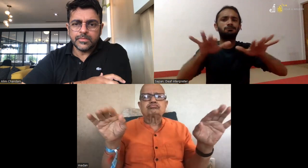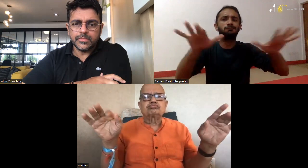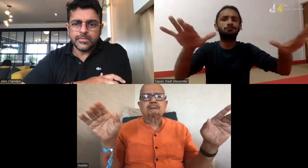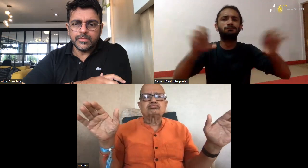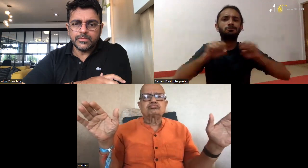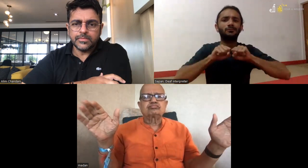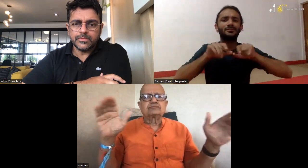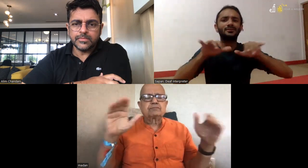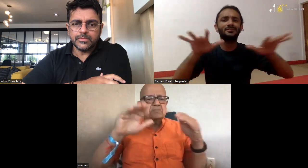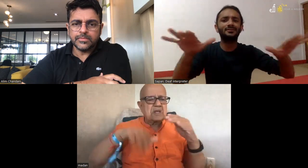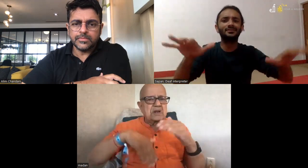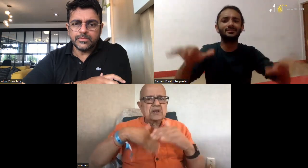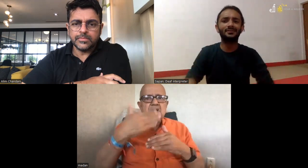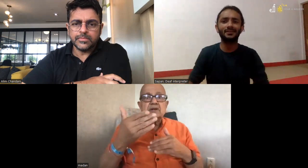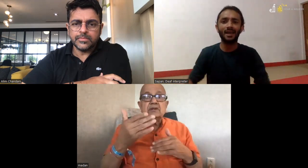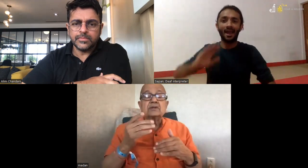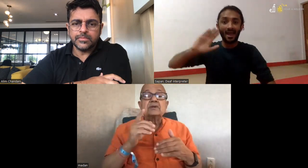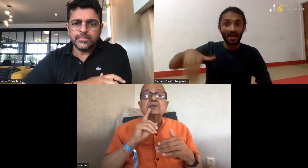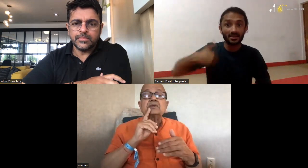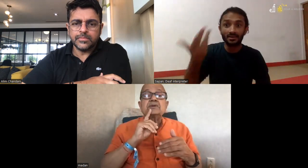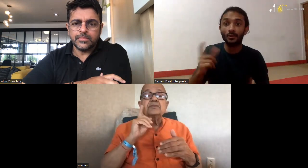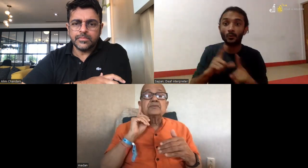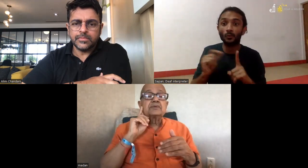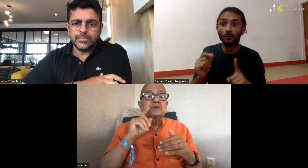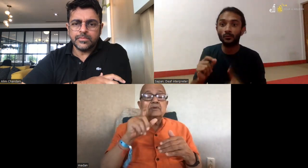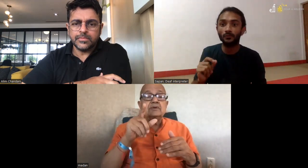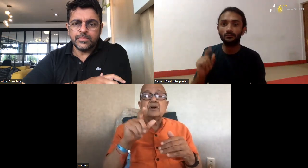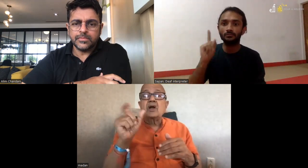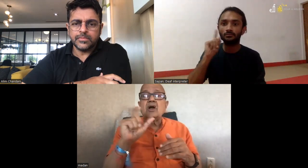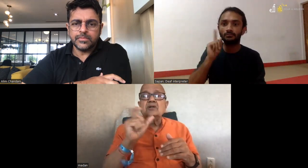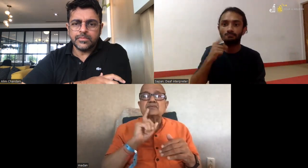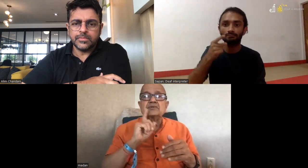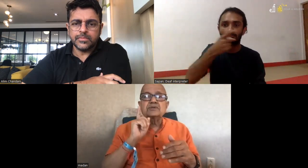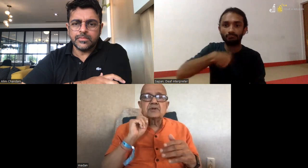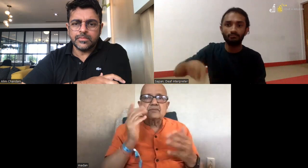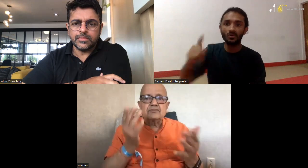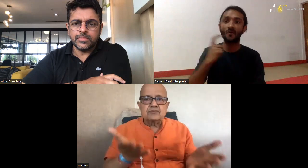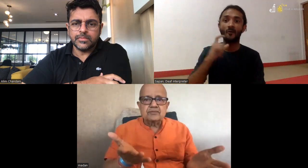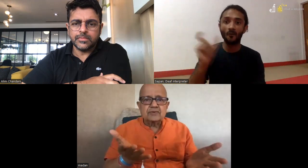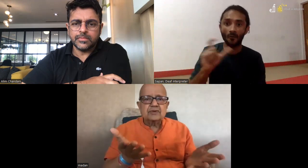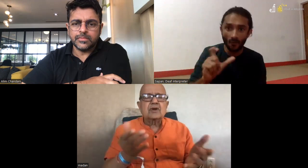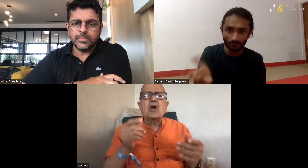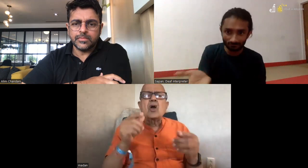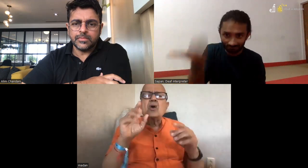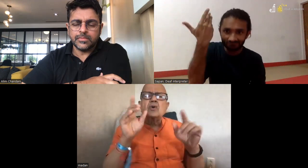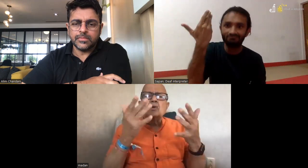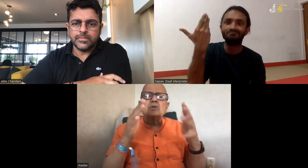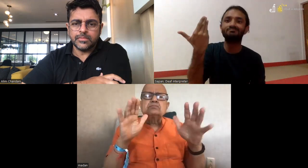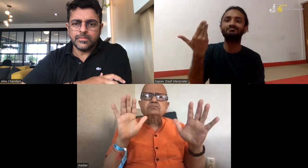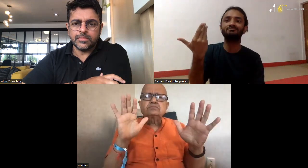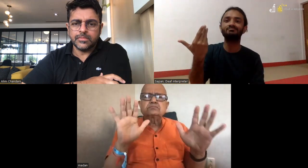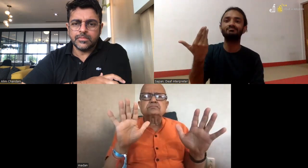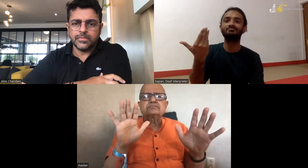Learning, but the quality of education is obviously not good in India. And